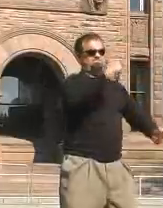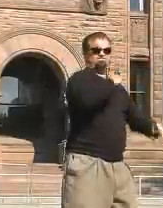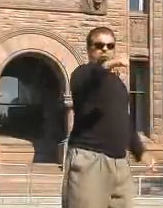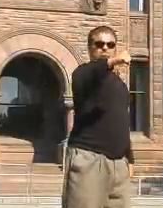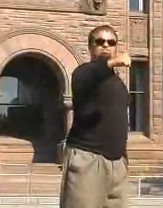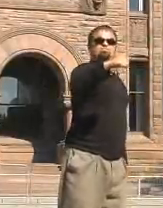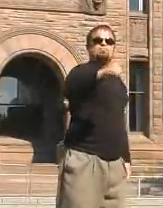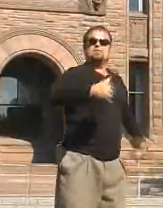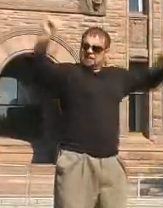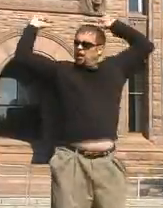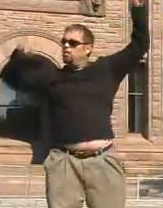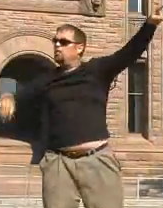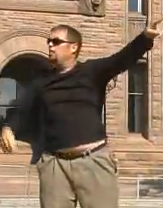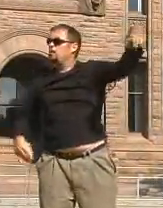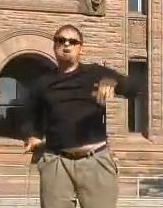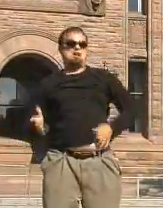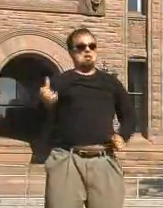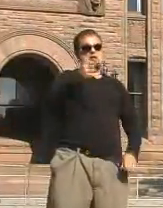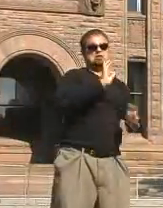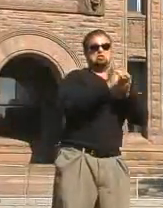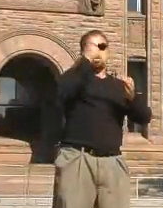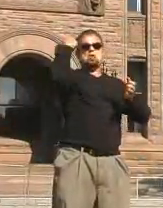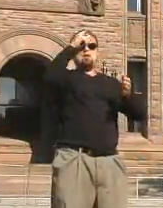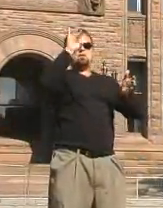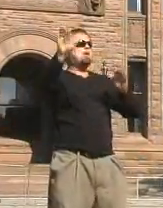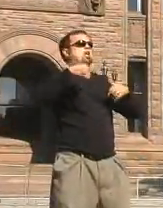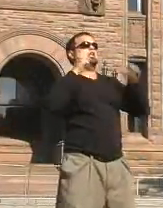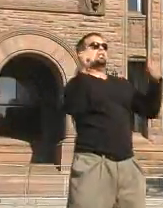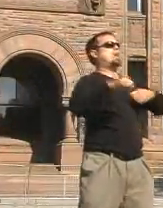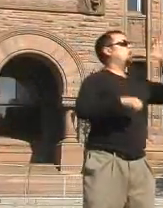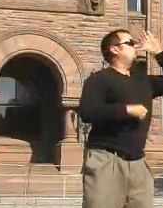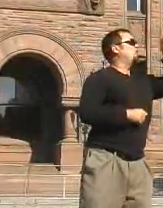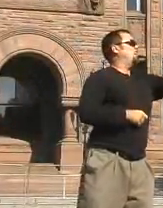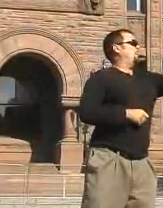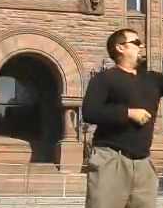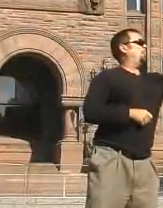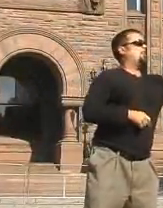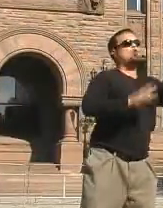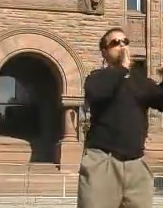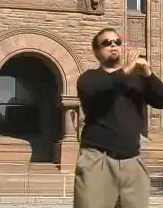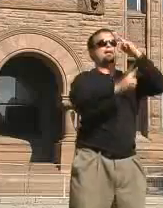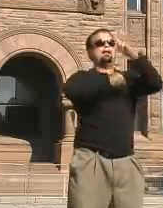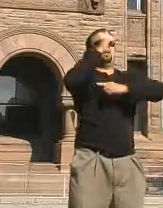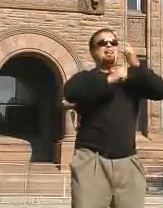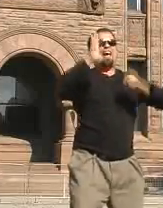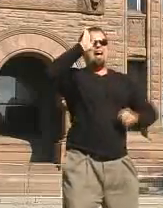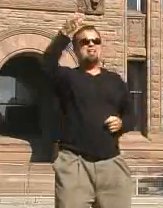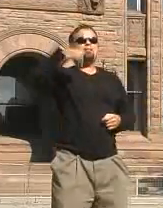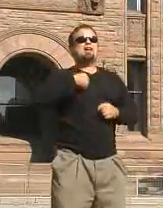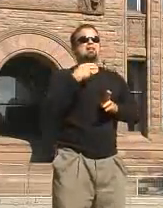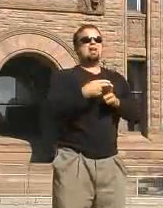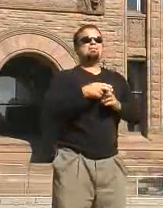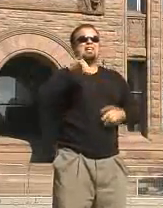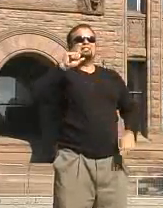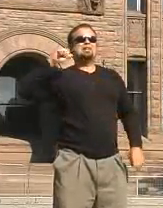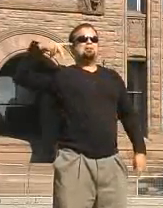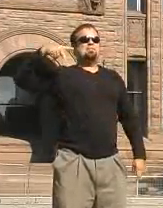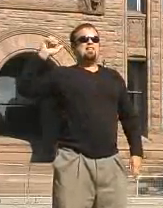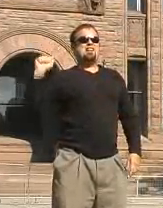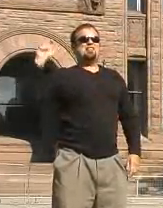in hospitals, and still hospitals refuse to do so. They'll say, we don't need interpreters. We'll just find somebody that has some sign language